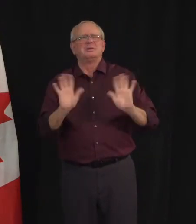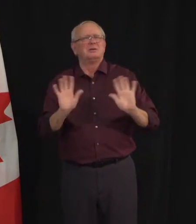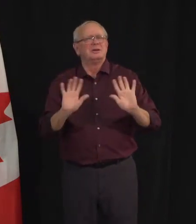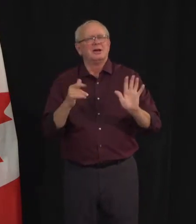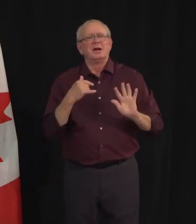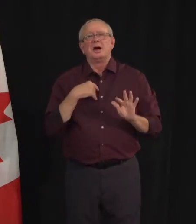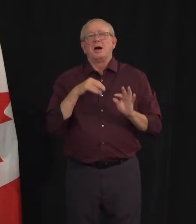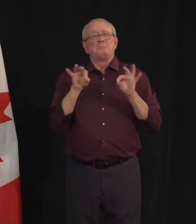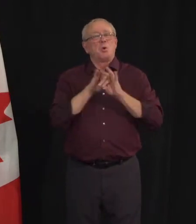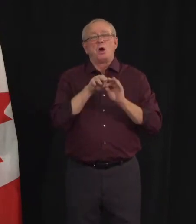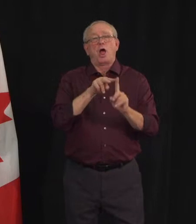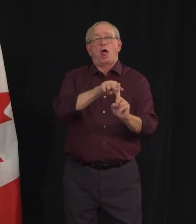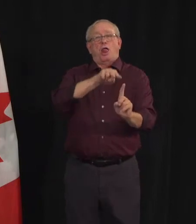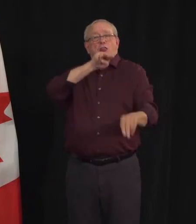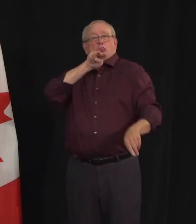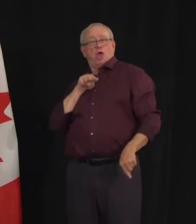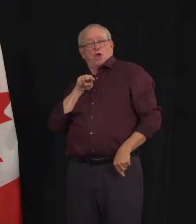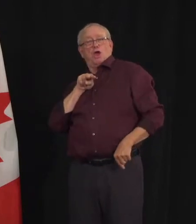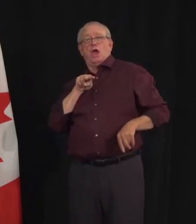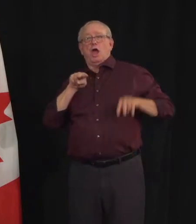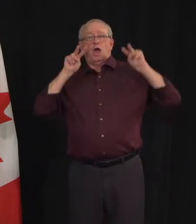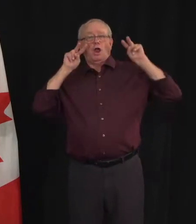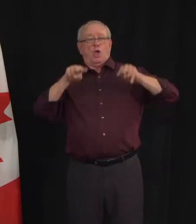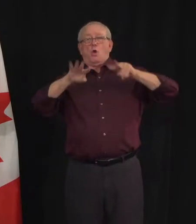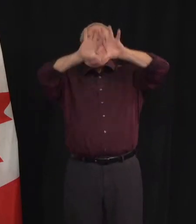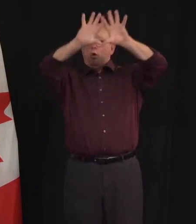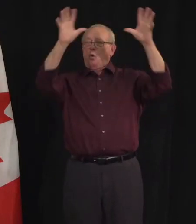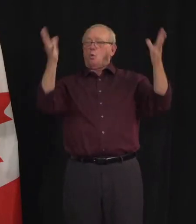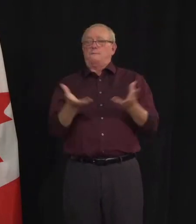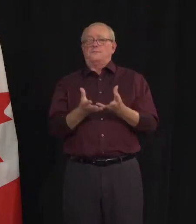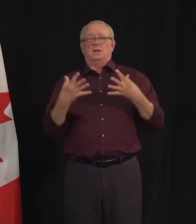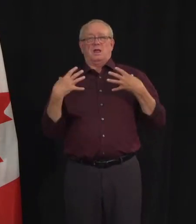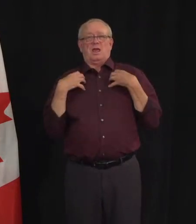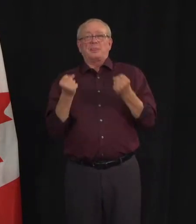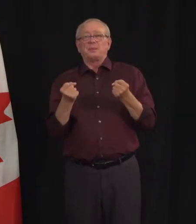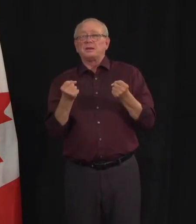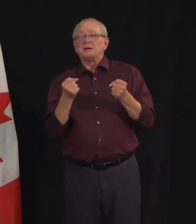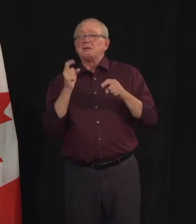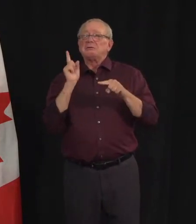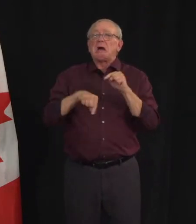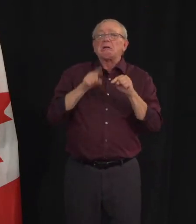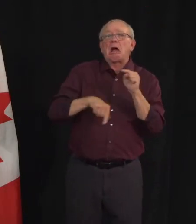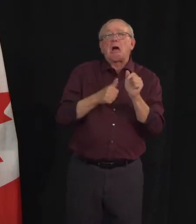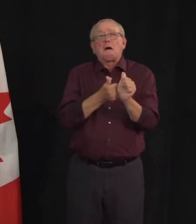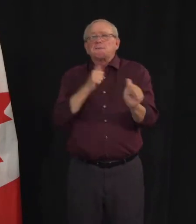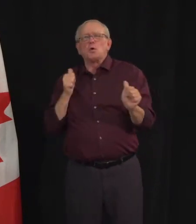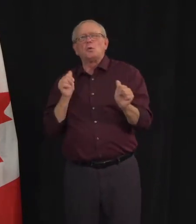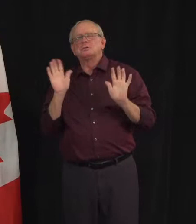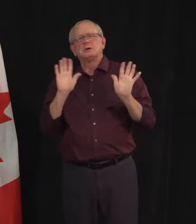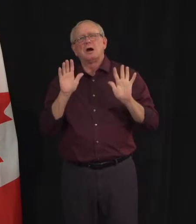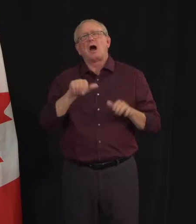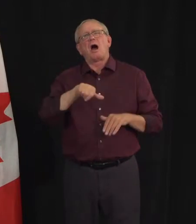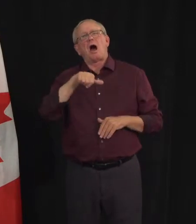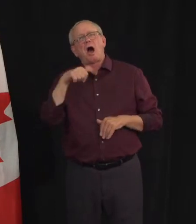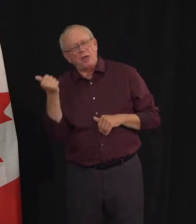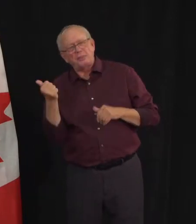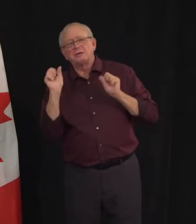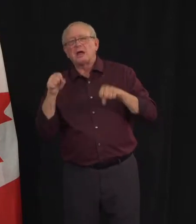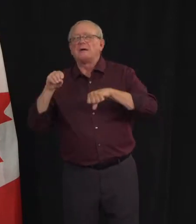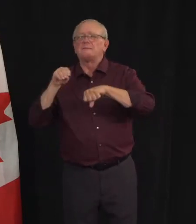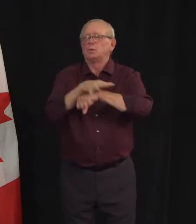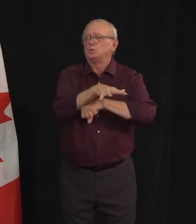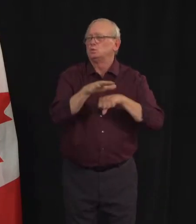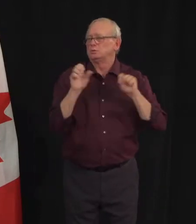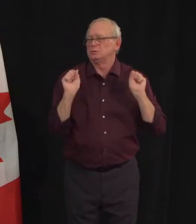on COVID-19 alone, as there are other risks that must be factored in. We know a great deal more about the